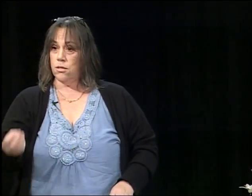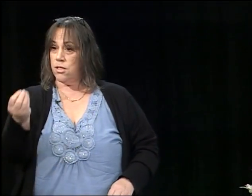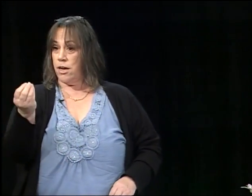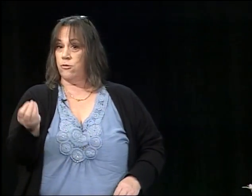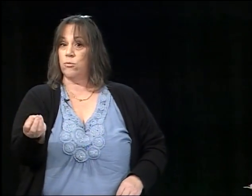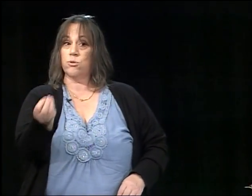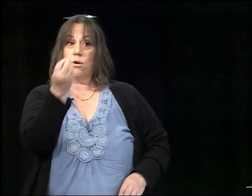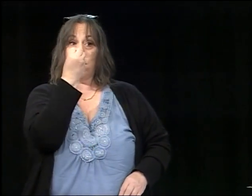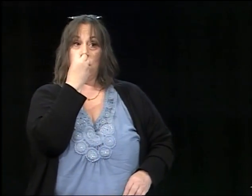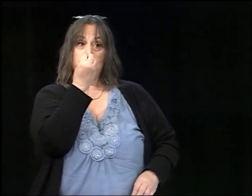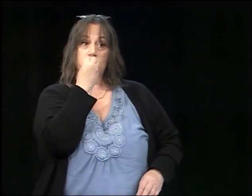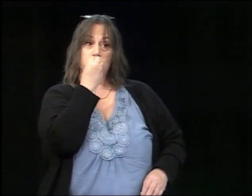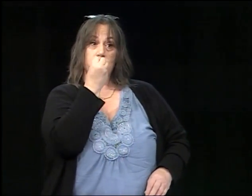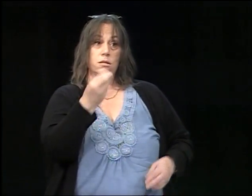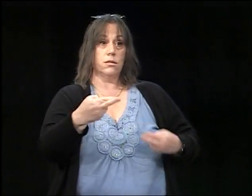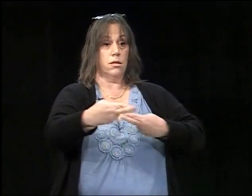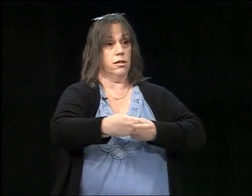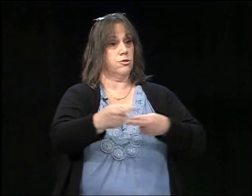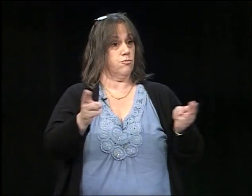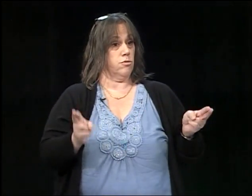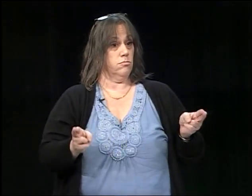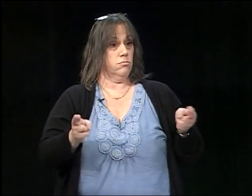Dining room is where I eat, and it's a room.